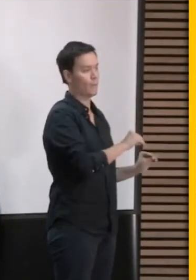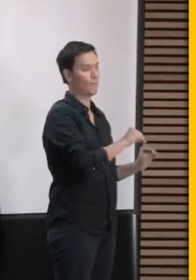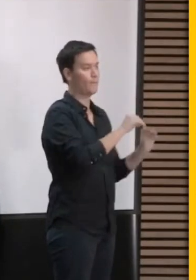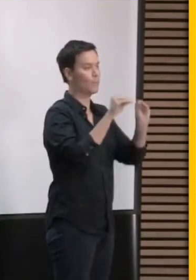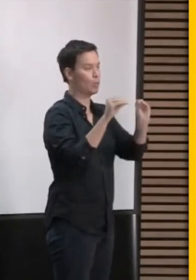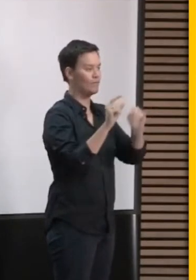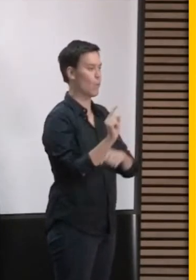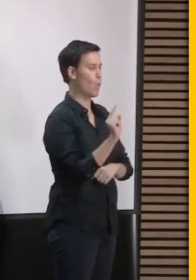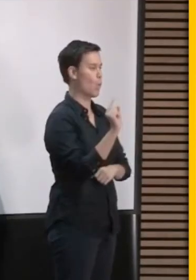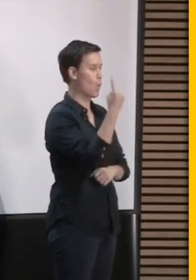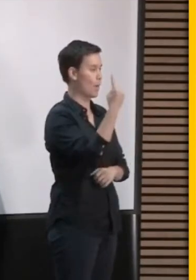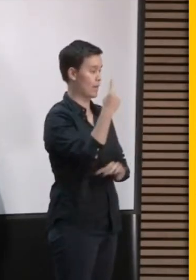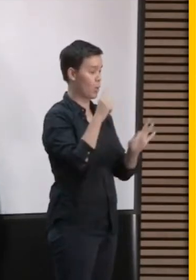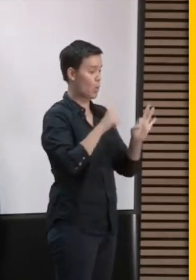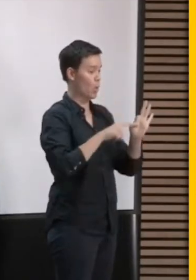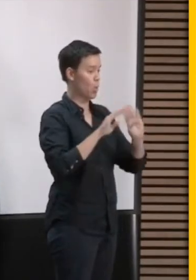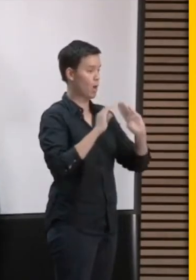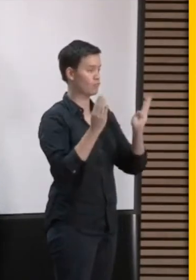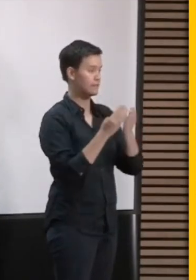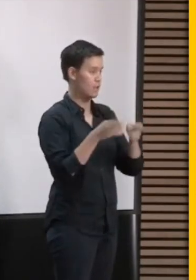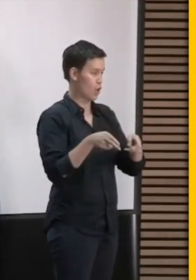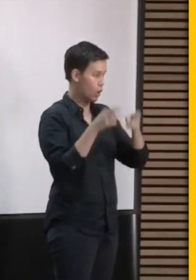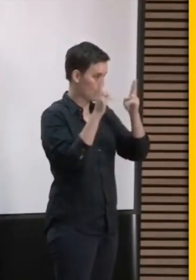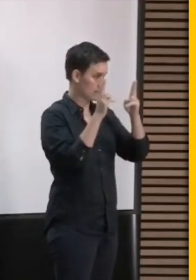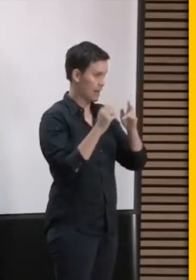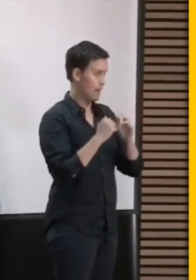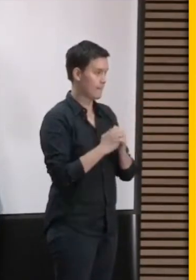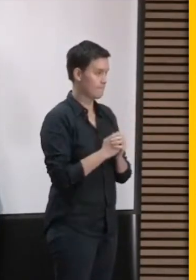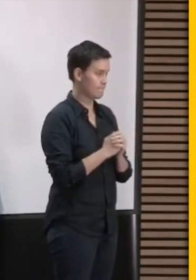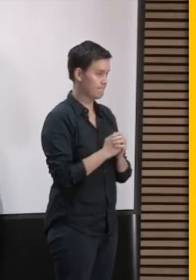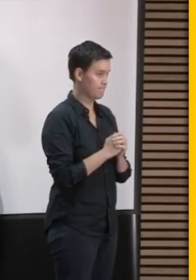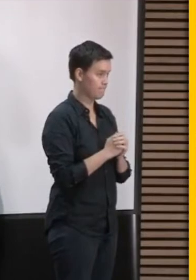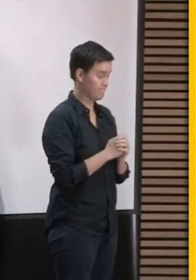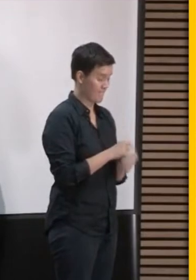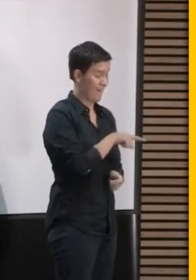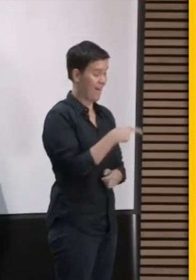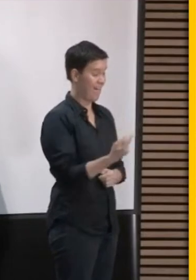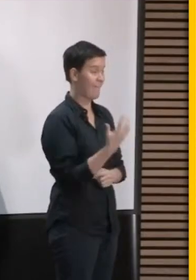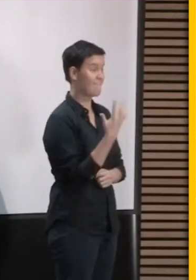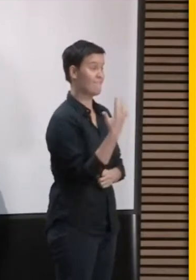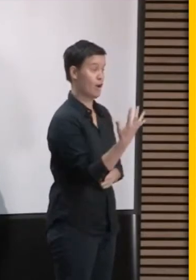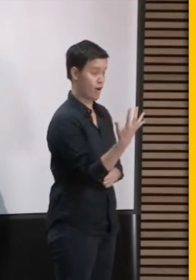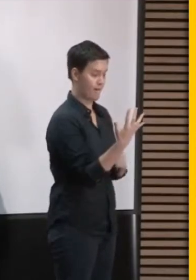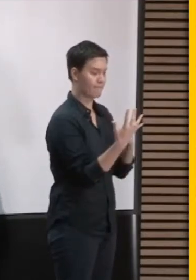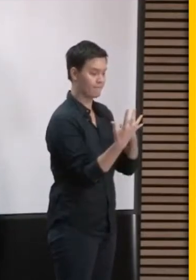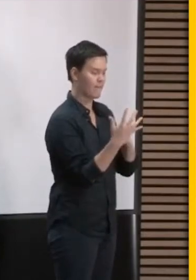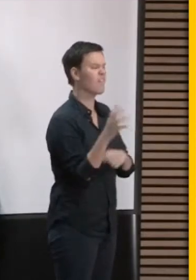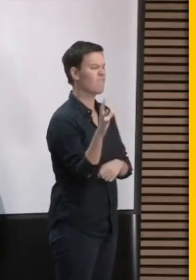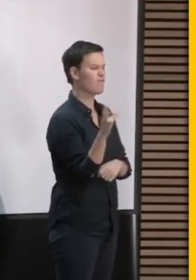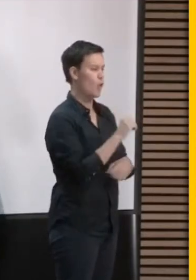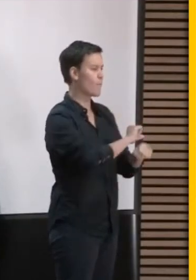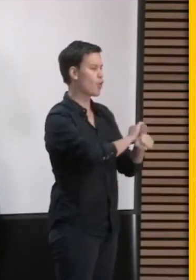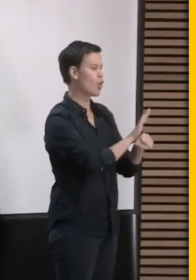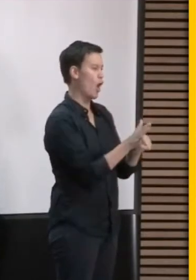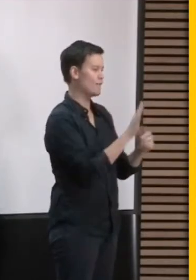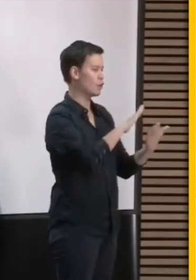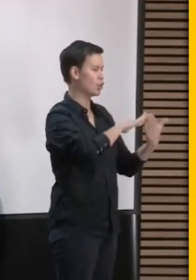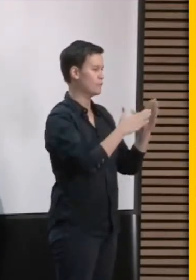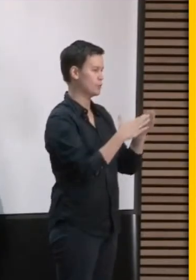other 5 cases are in the community and they have all been linked to the current Auckland outbreak. So there are